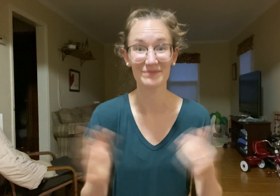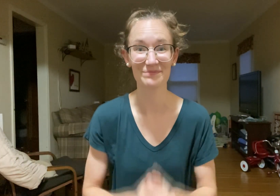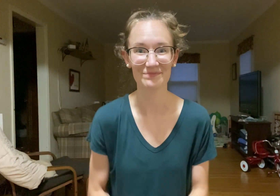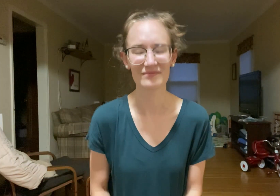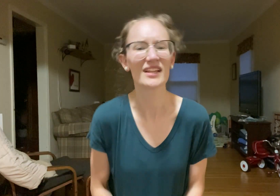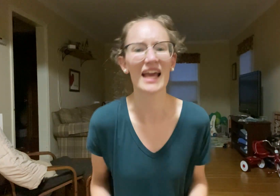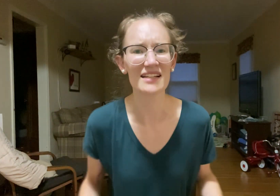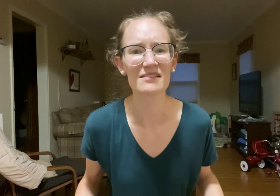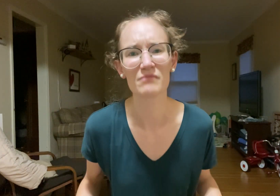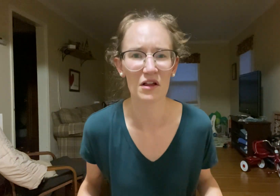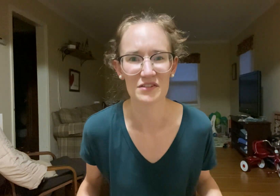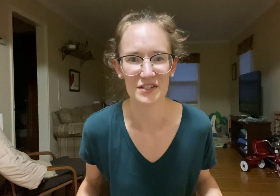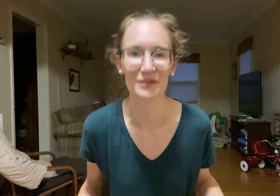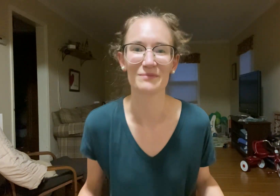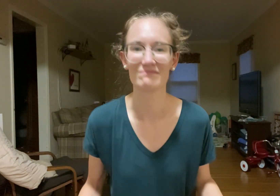practicing and also